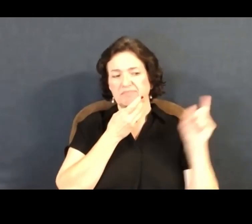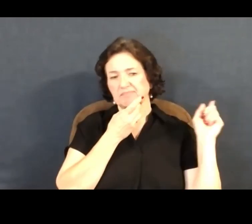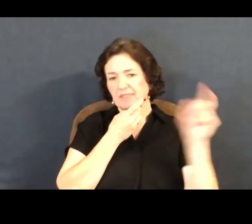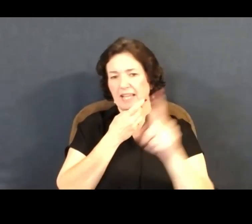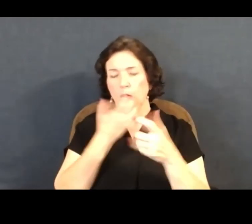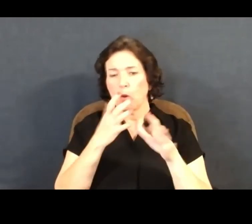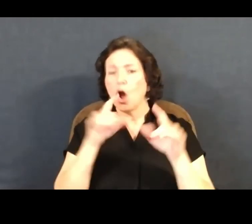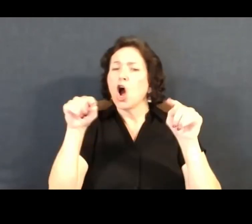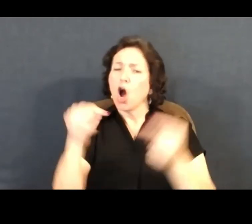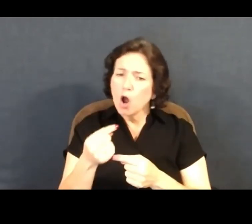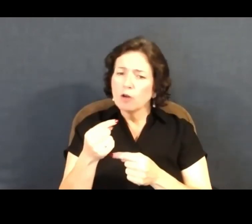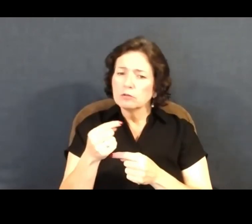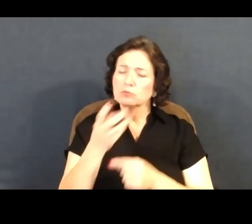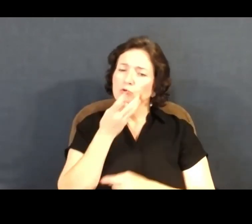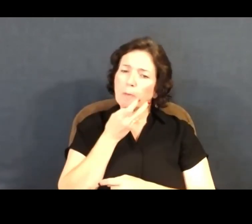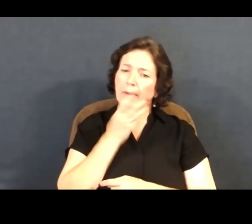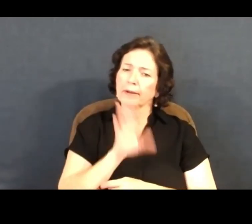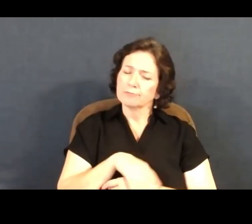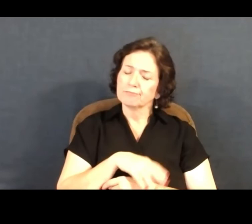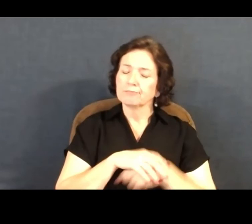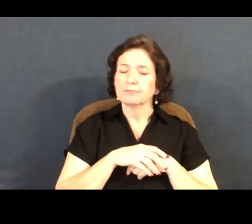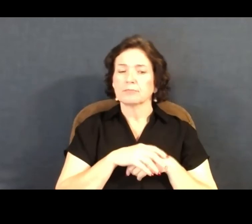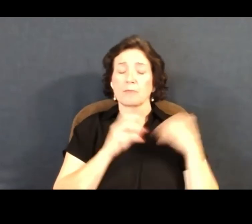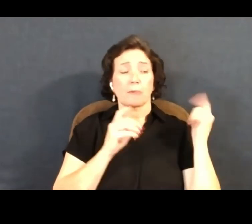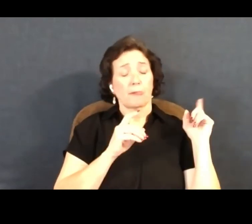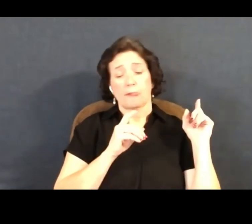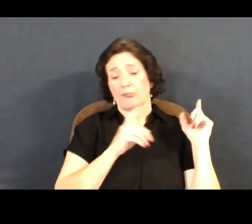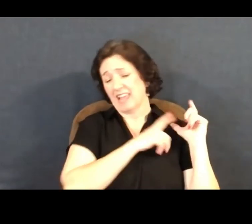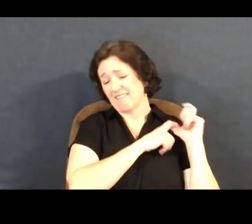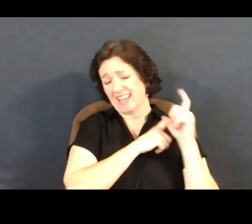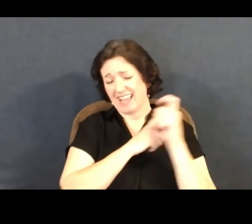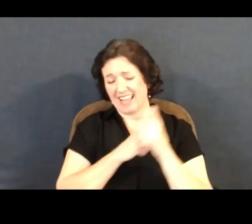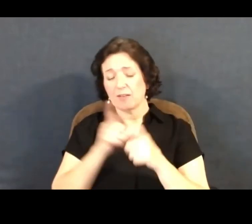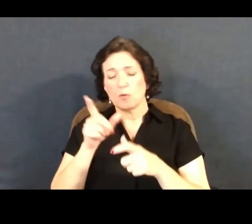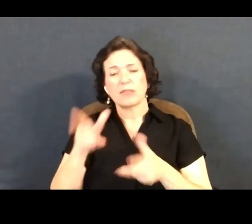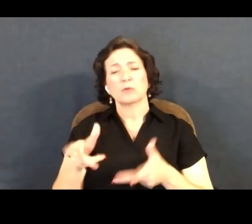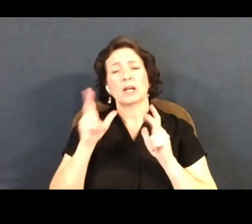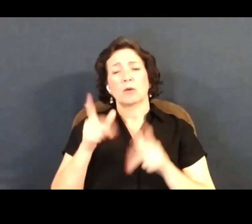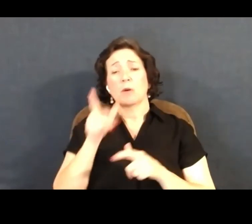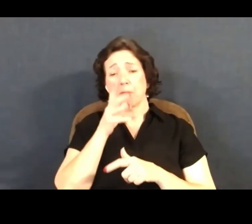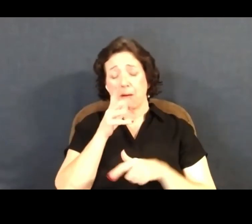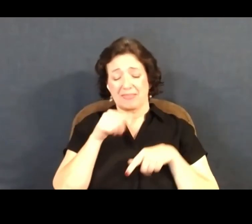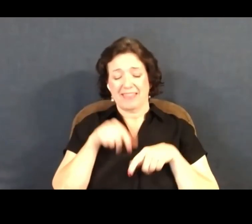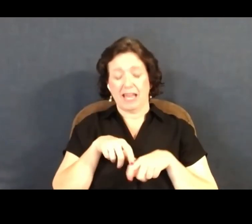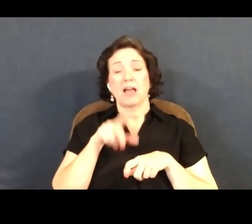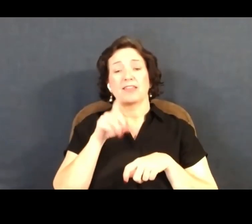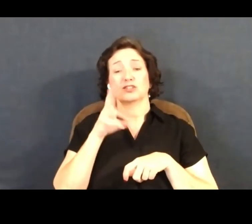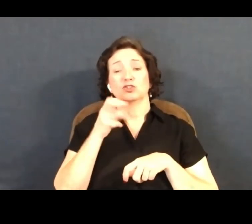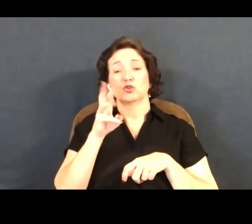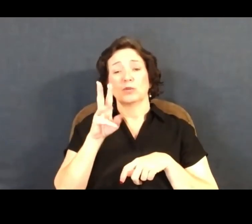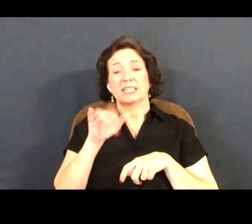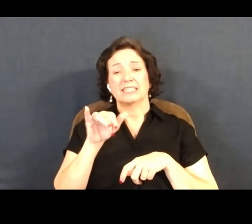want them hurt. And as he did, he ran past that chair that Grandma was sitting in, and right there was Chewy on top